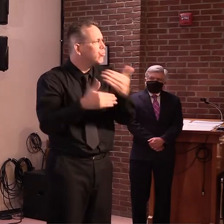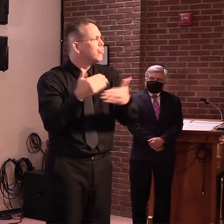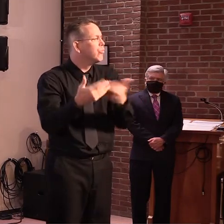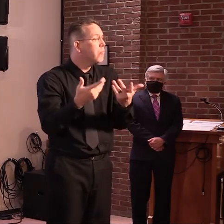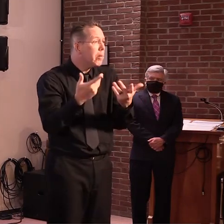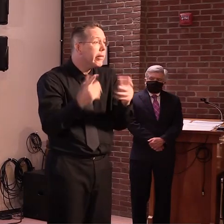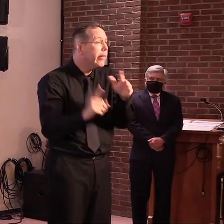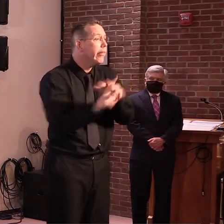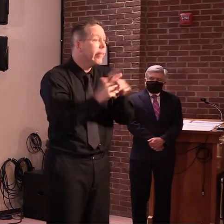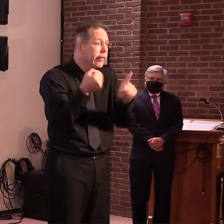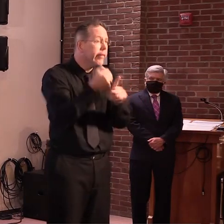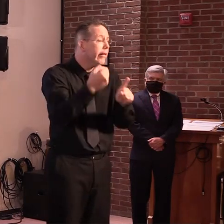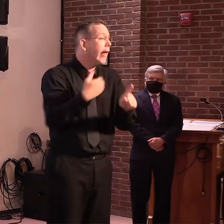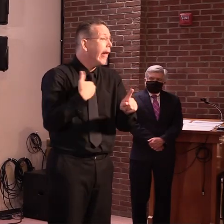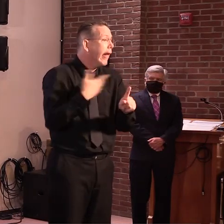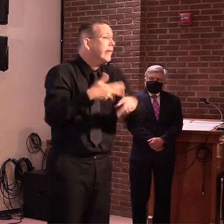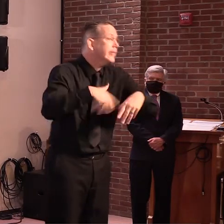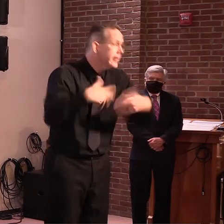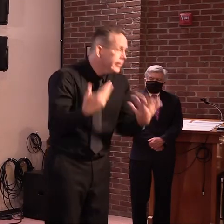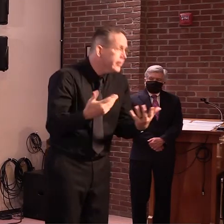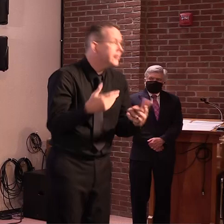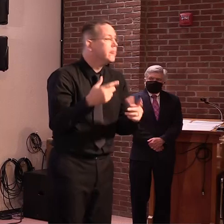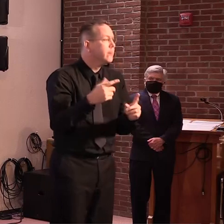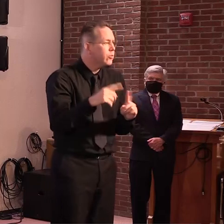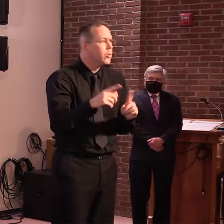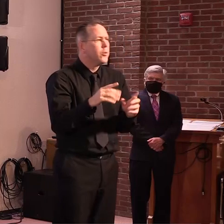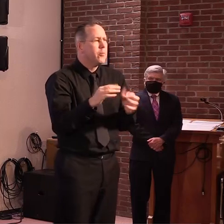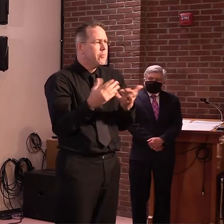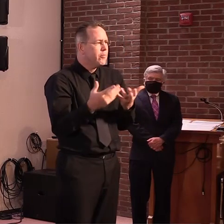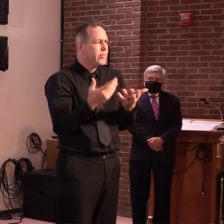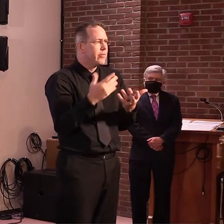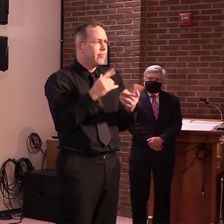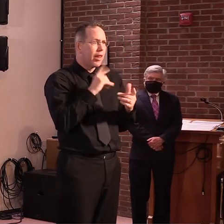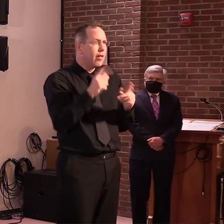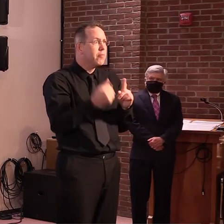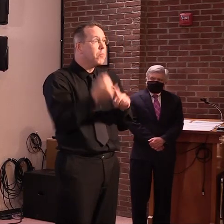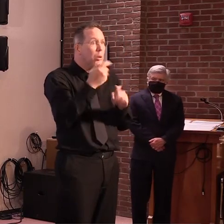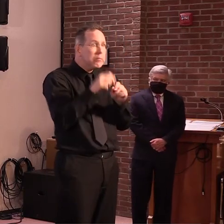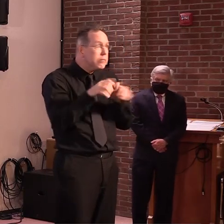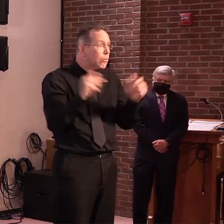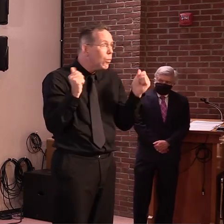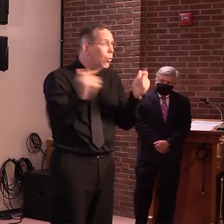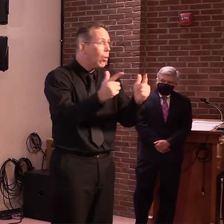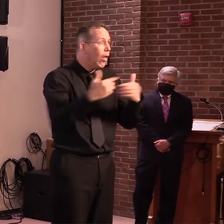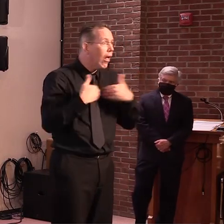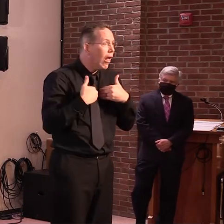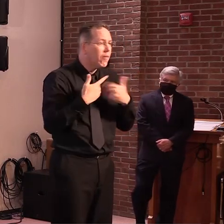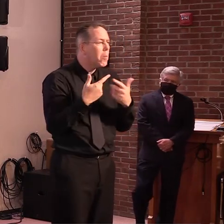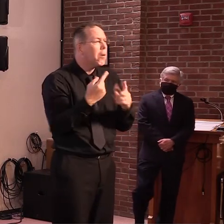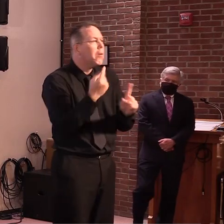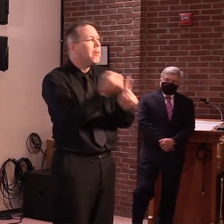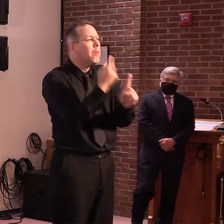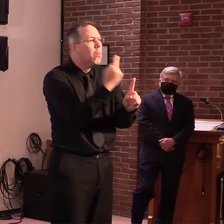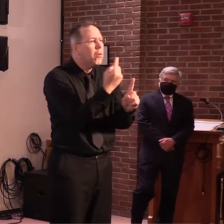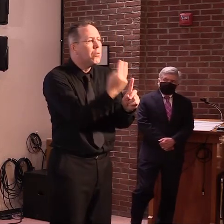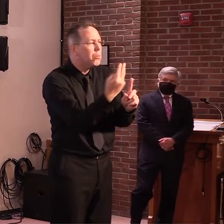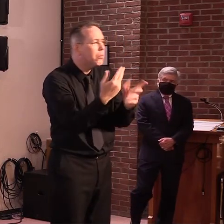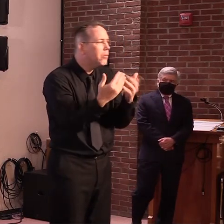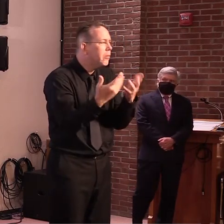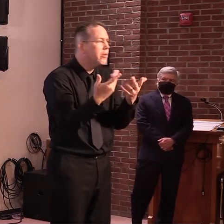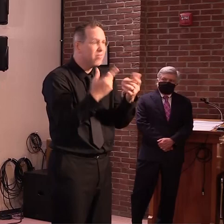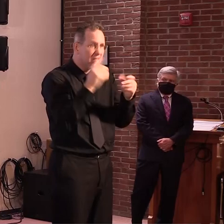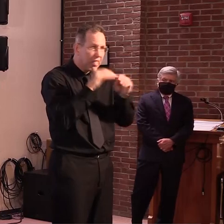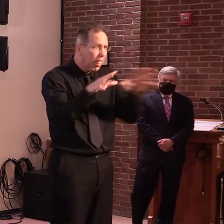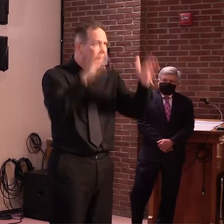Secretary French talked about the process that we're going through. And this process, he named, I